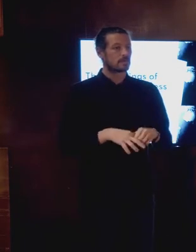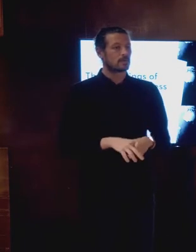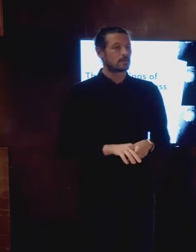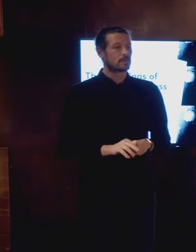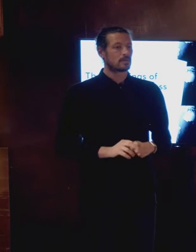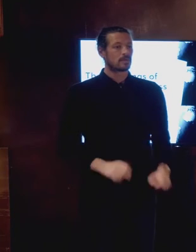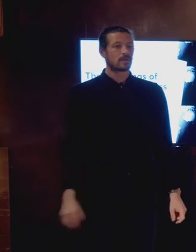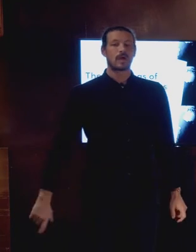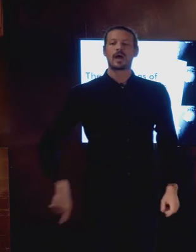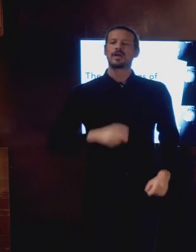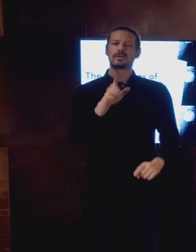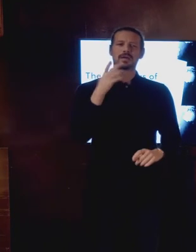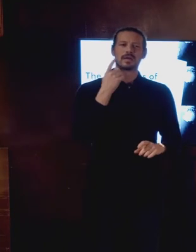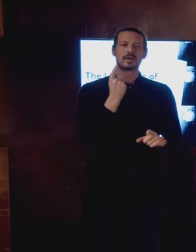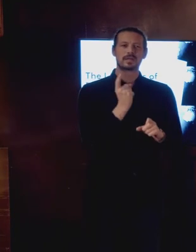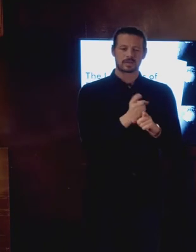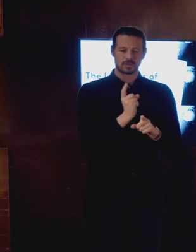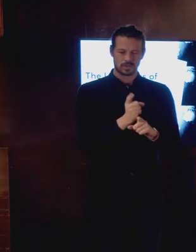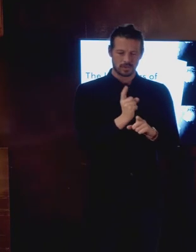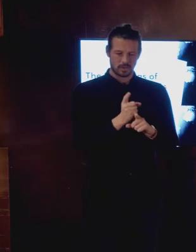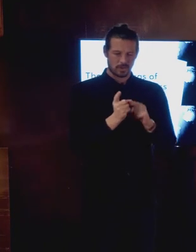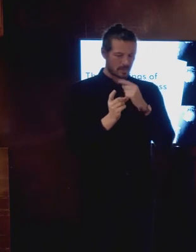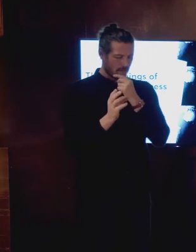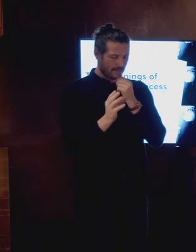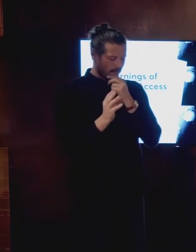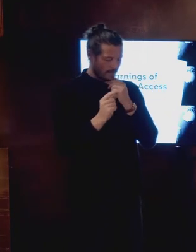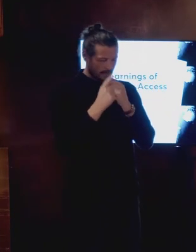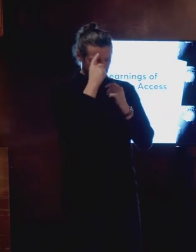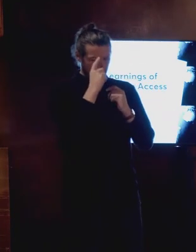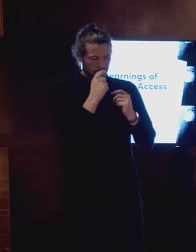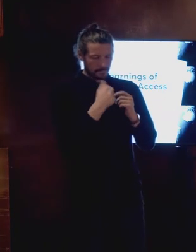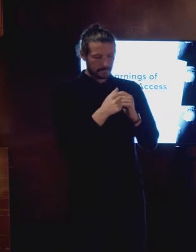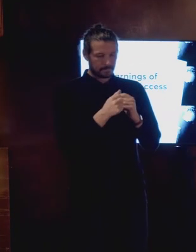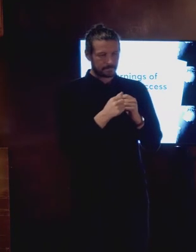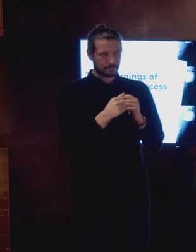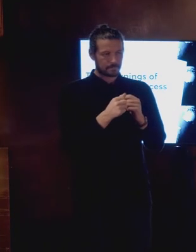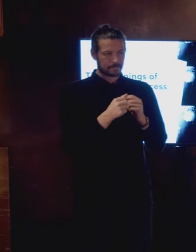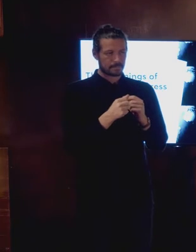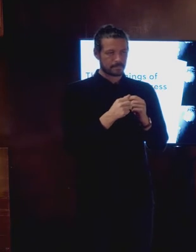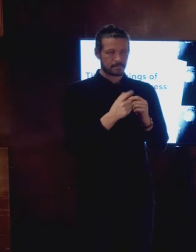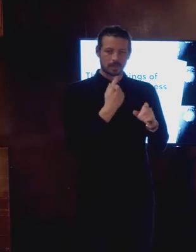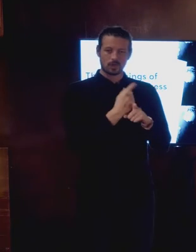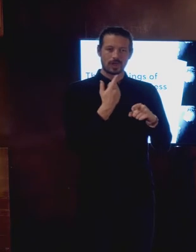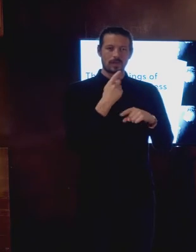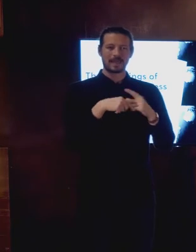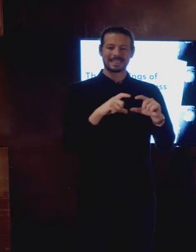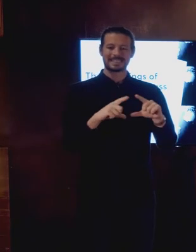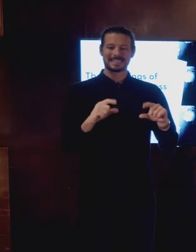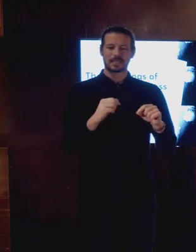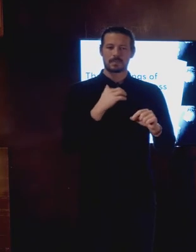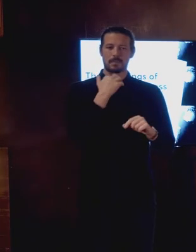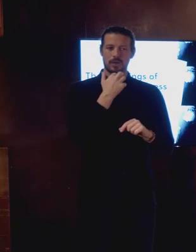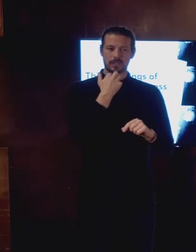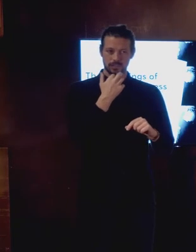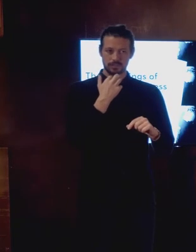You mentioned it sort of more at the start, and then also just then it reminded me again. In terms of like ticket prices and people being